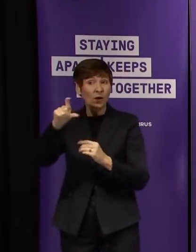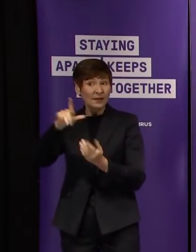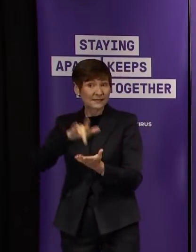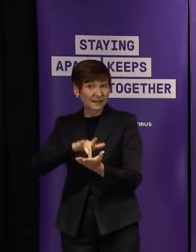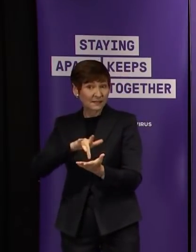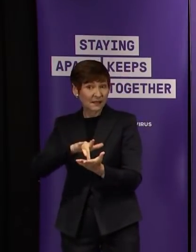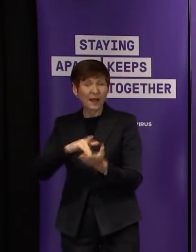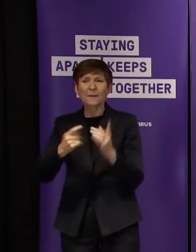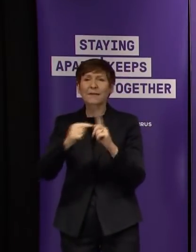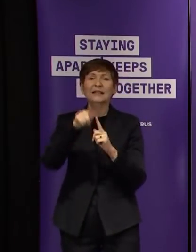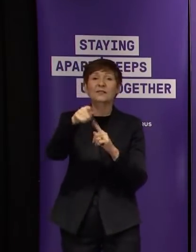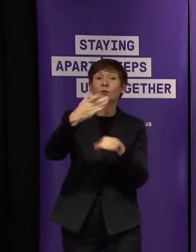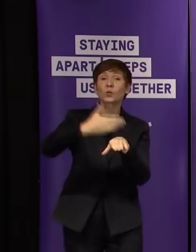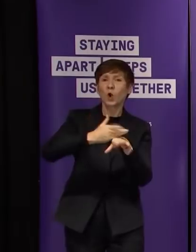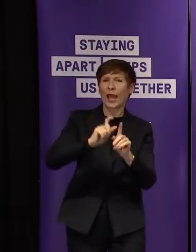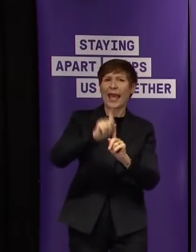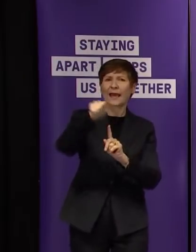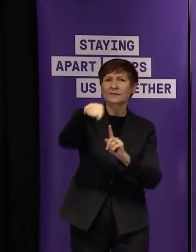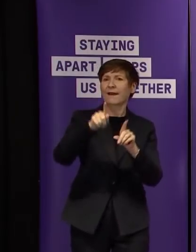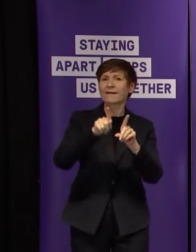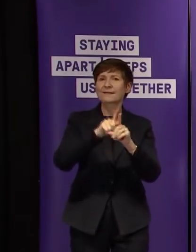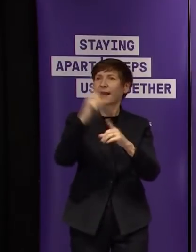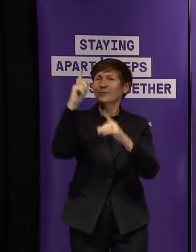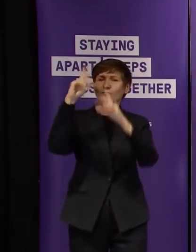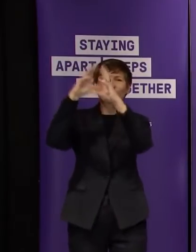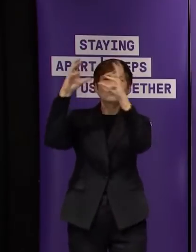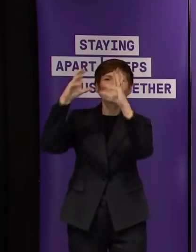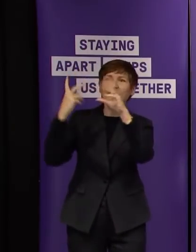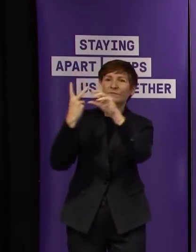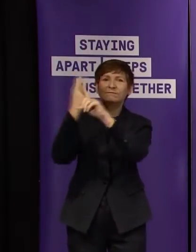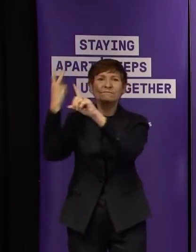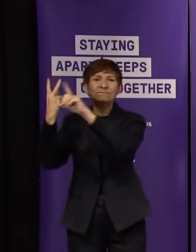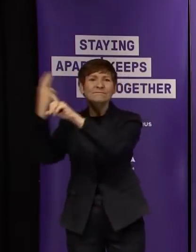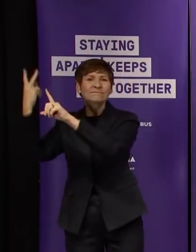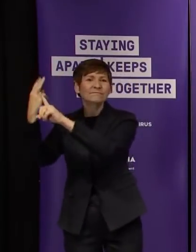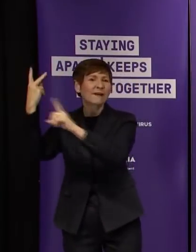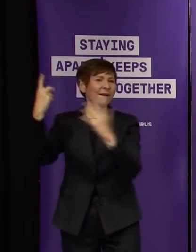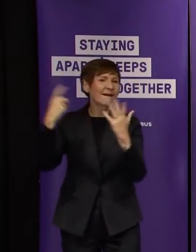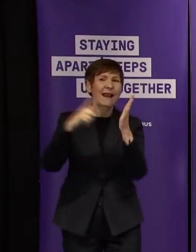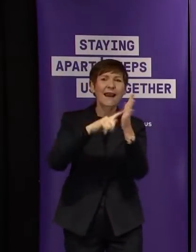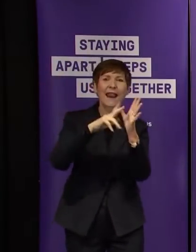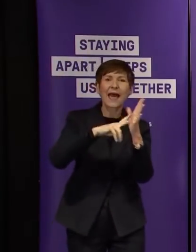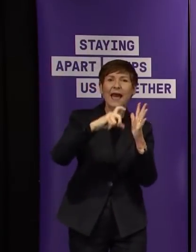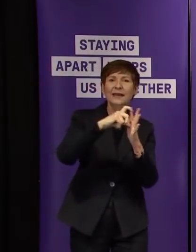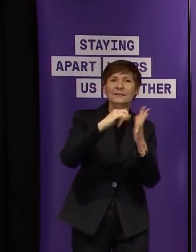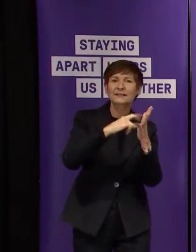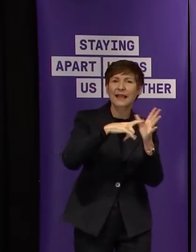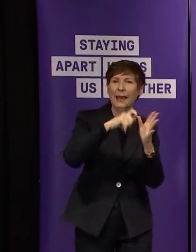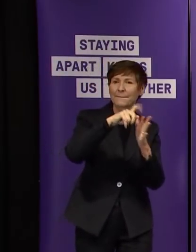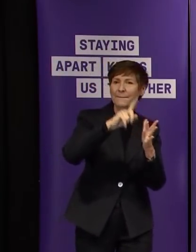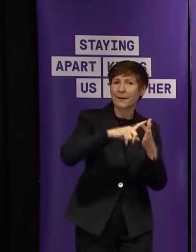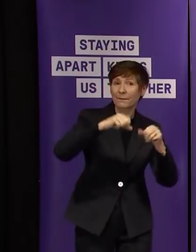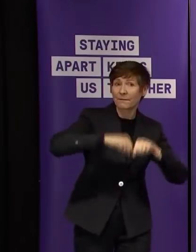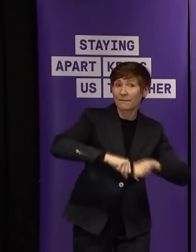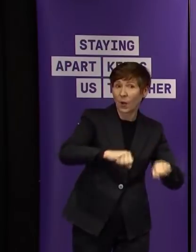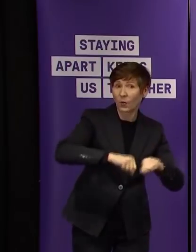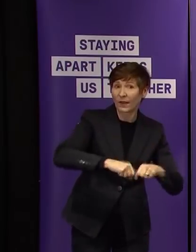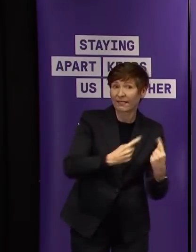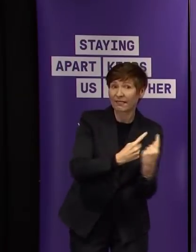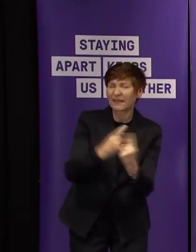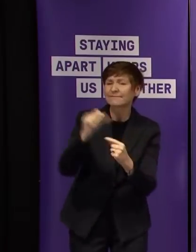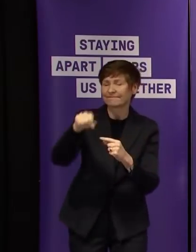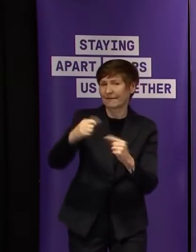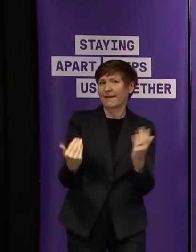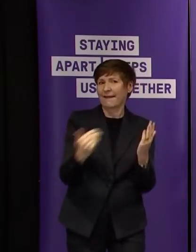no contact with anybody, garden maintenance, landscaping, those types of jobs, James. Is